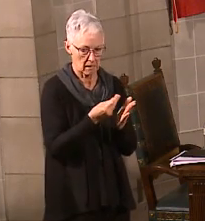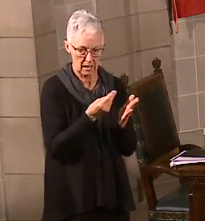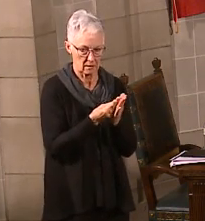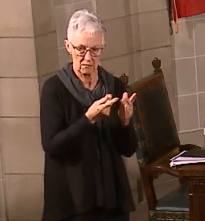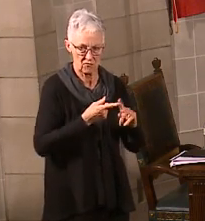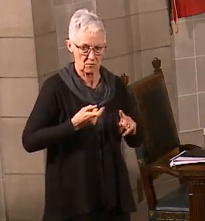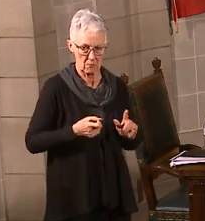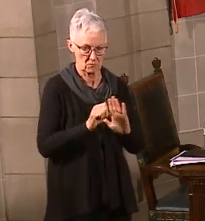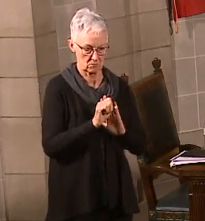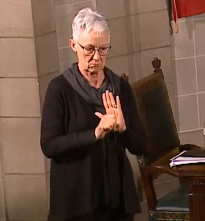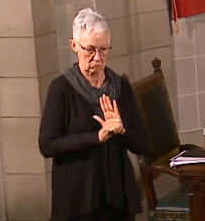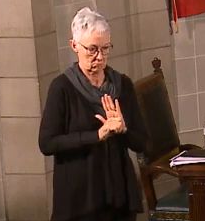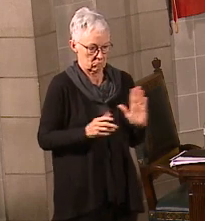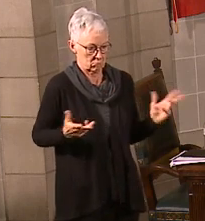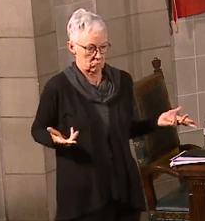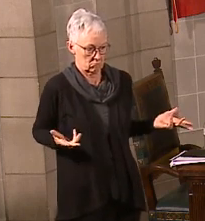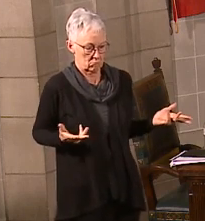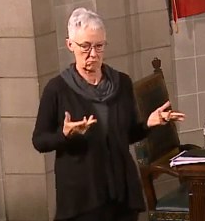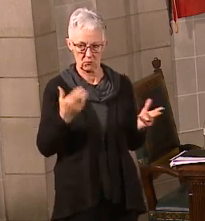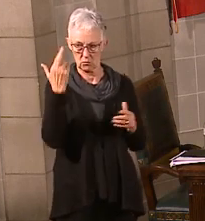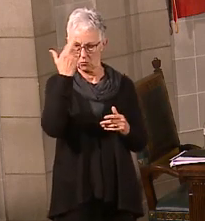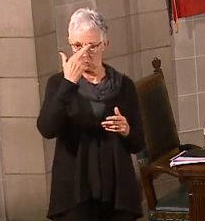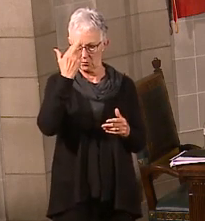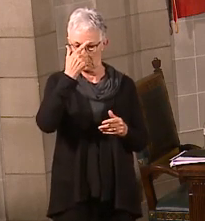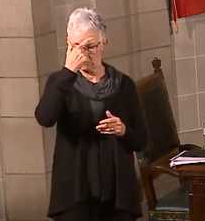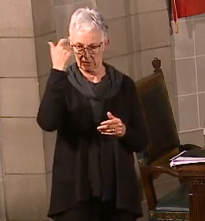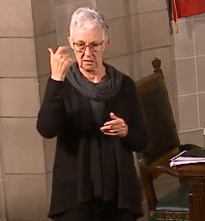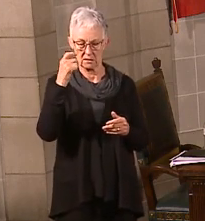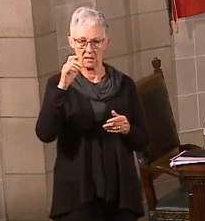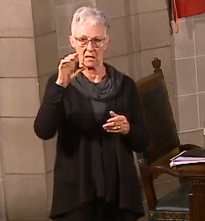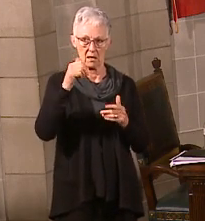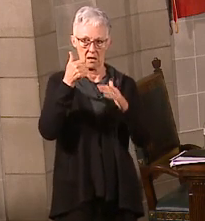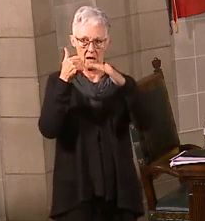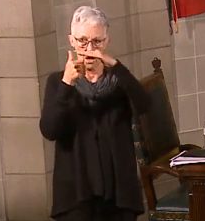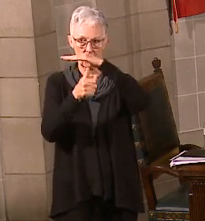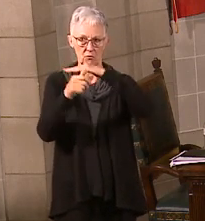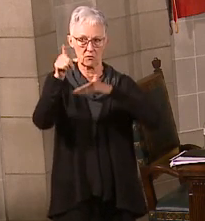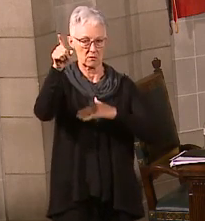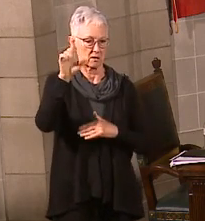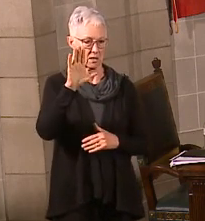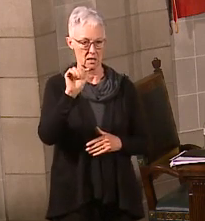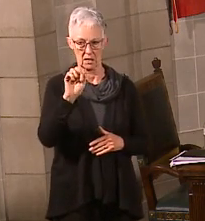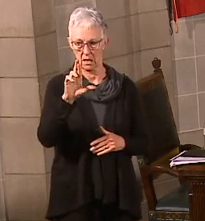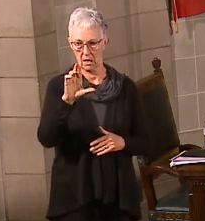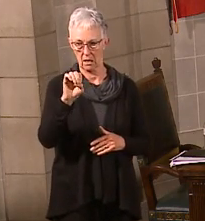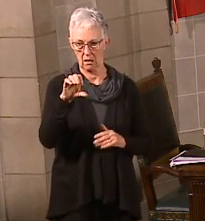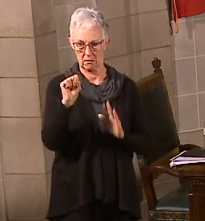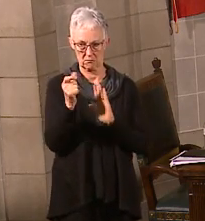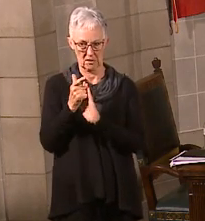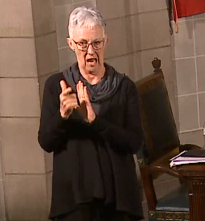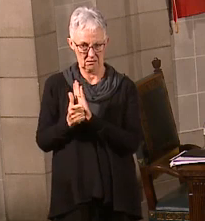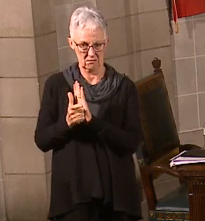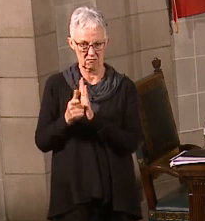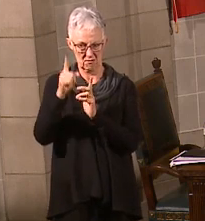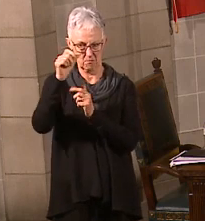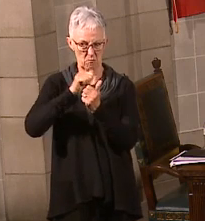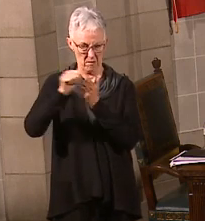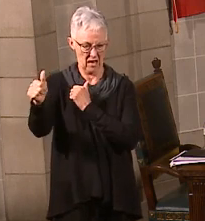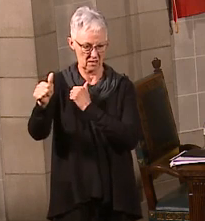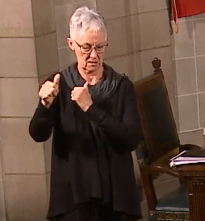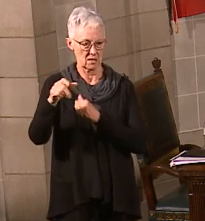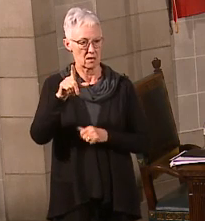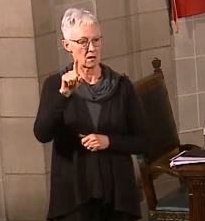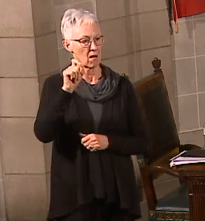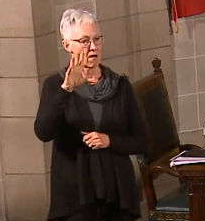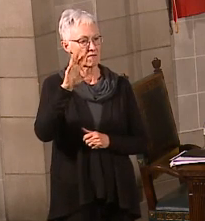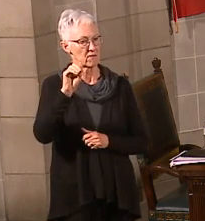from the state because there is, as a part of the CARES Act, and the $150 billion that was set aside for